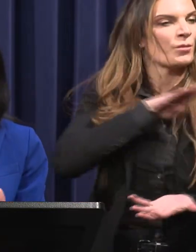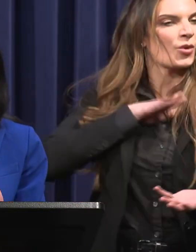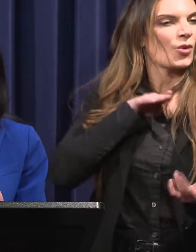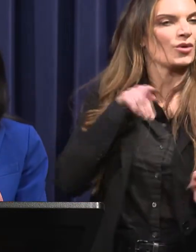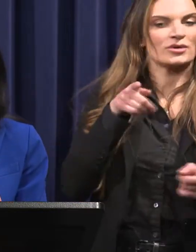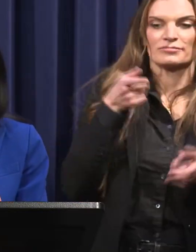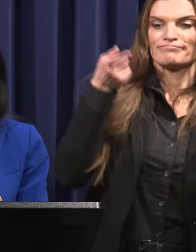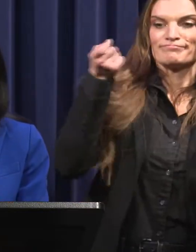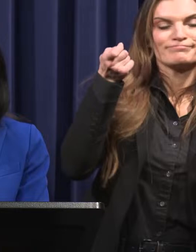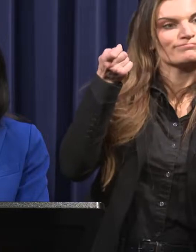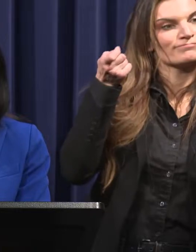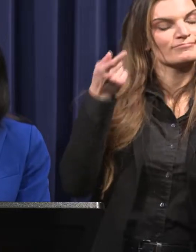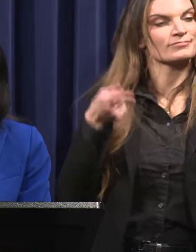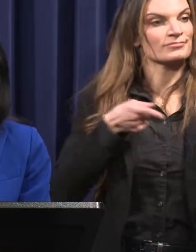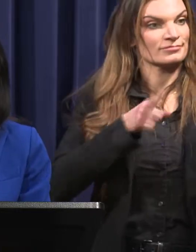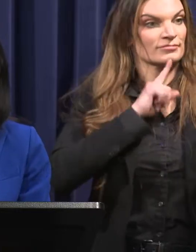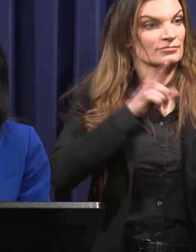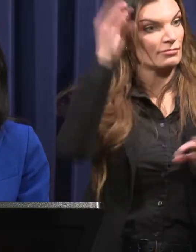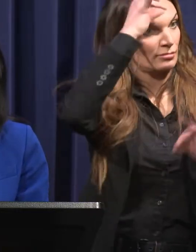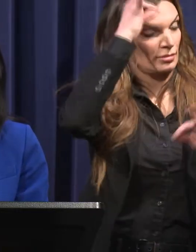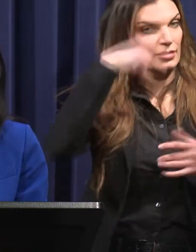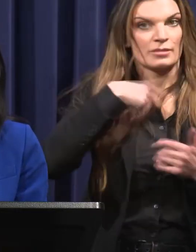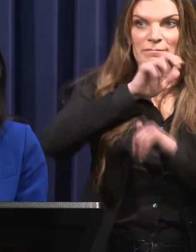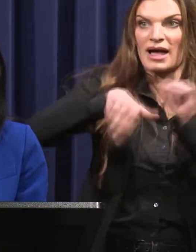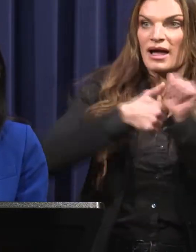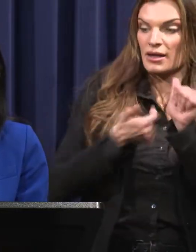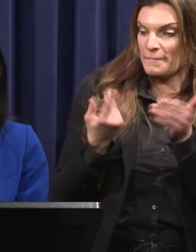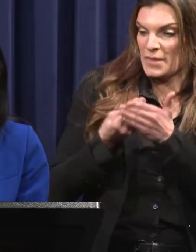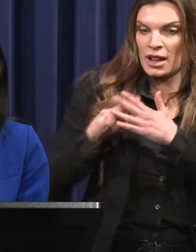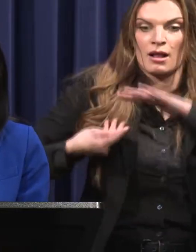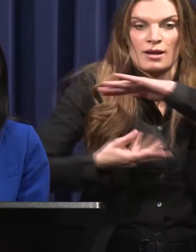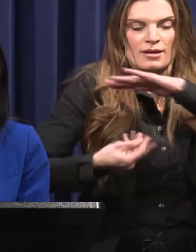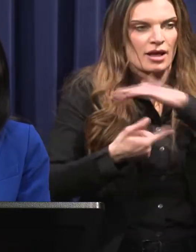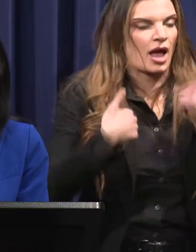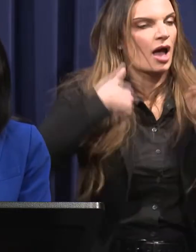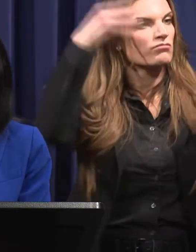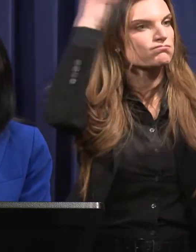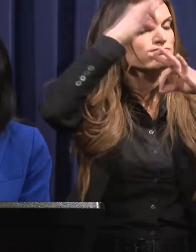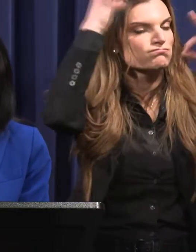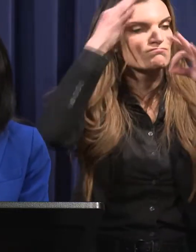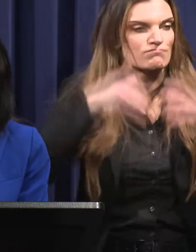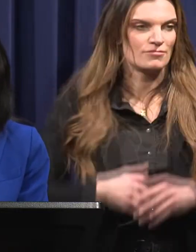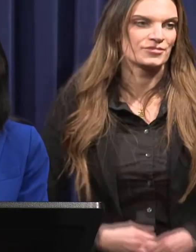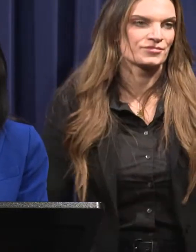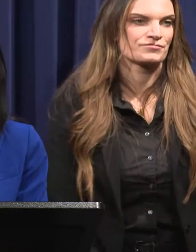no idea at all what's going on with that actual account.